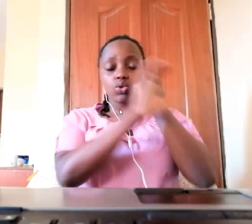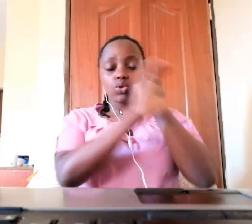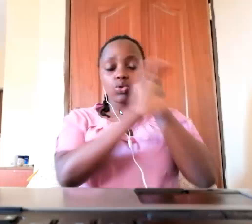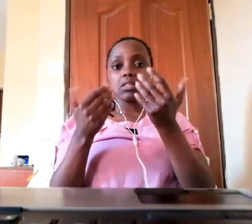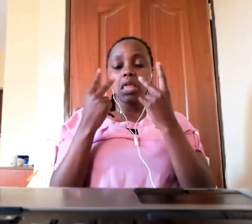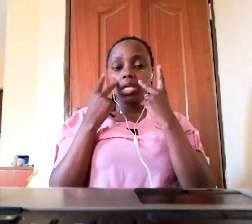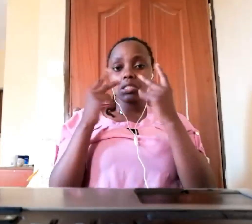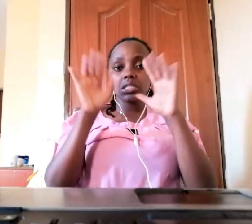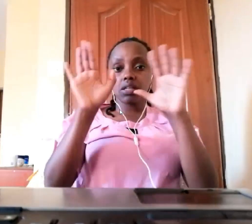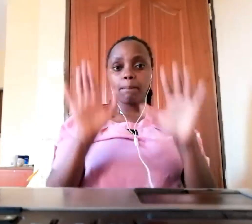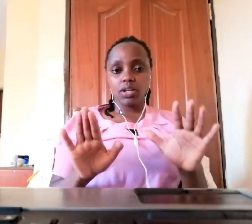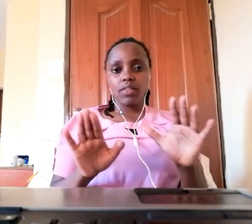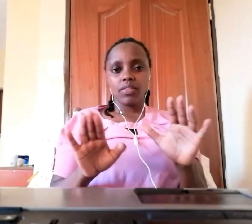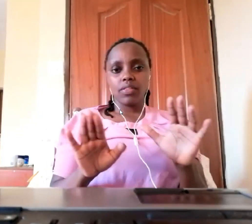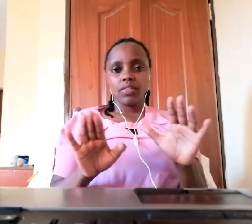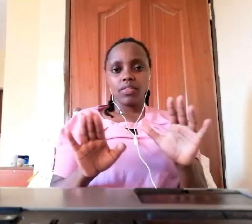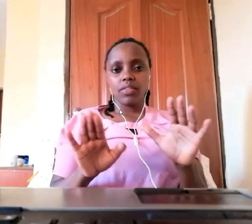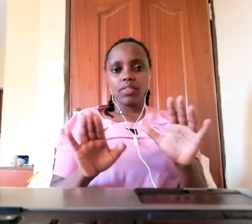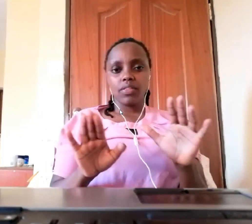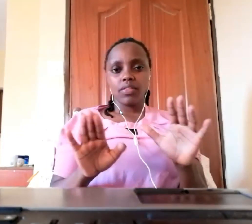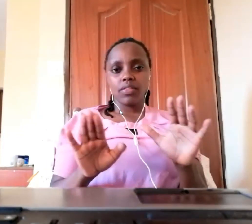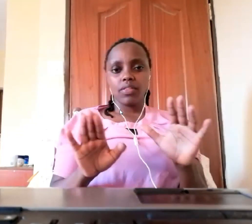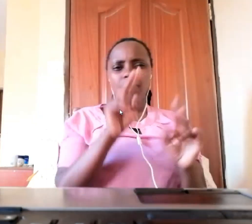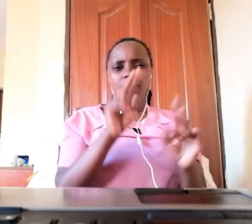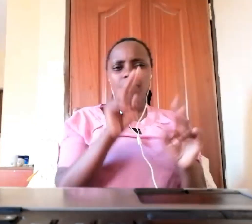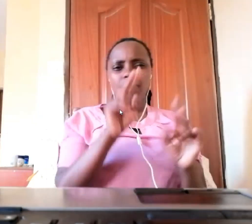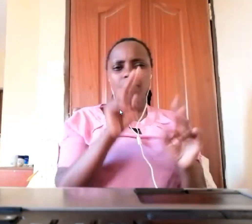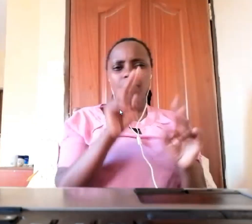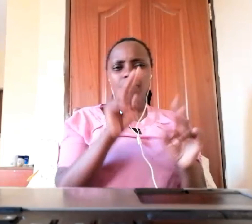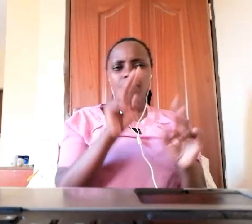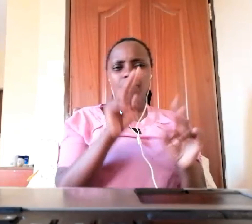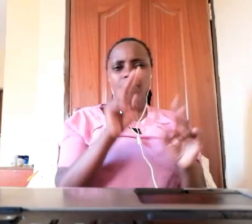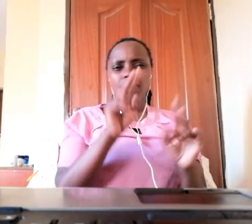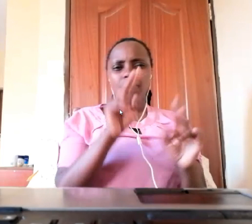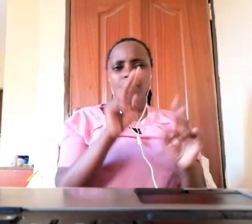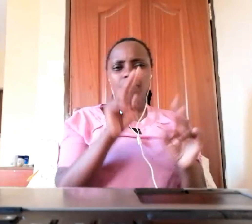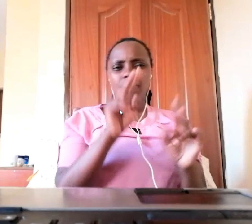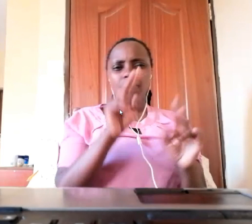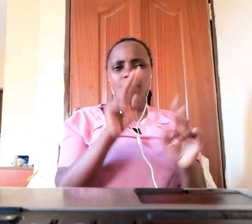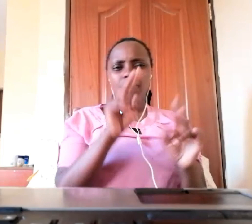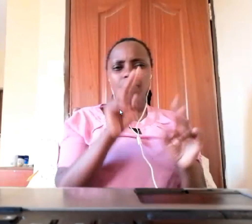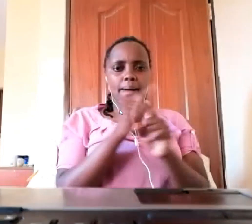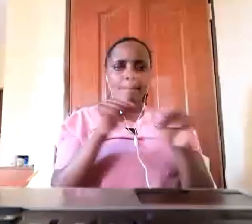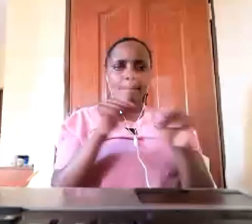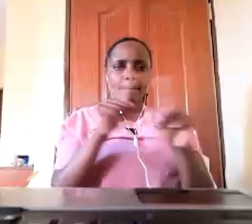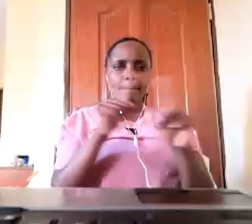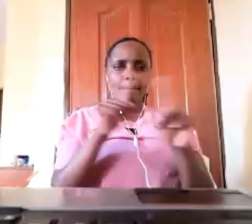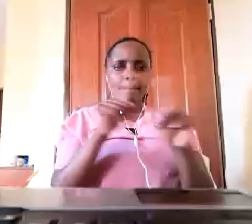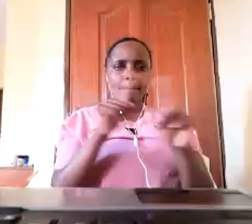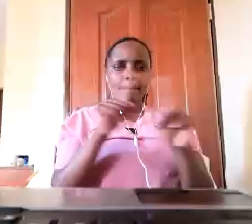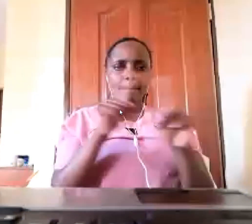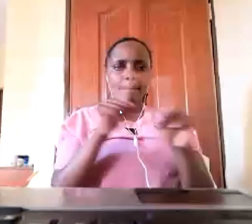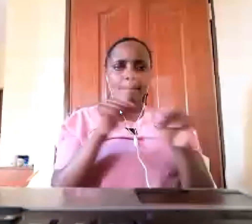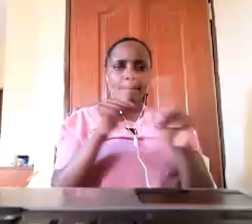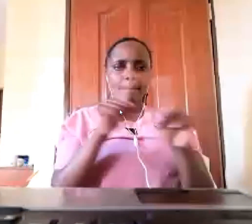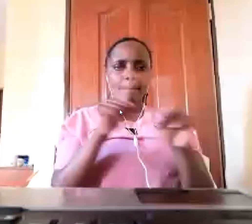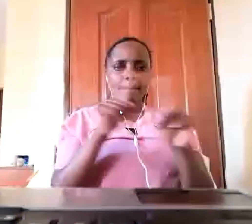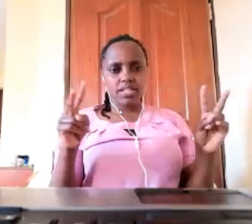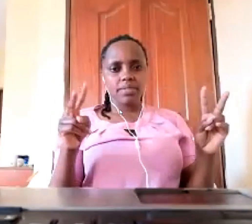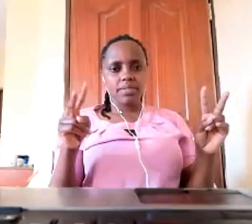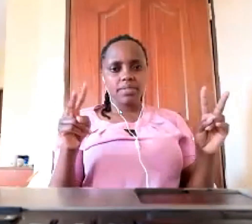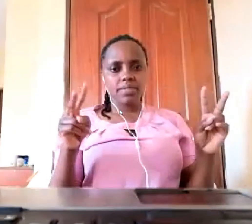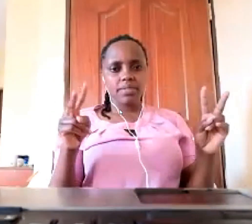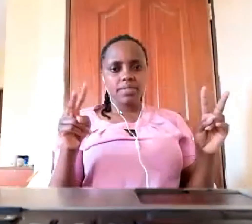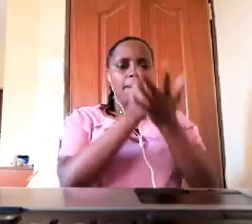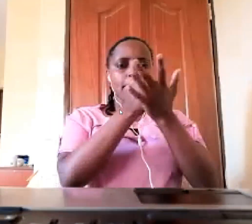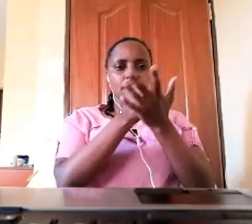So it's not very clear on what should be done, but there is a very kind of enabling